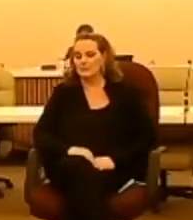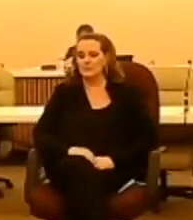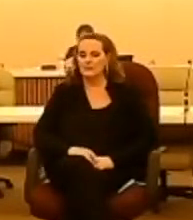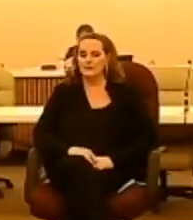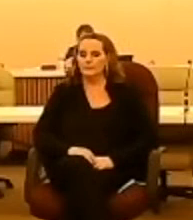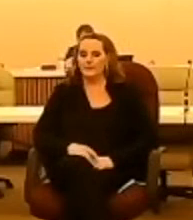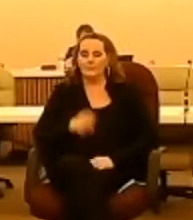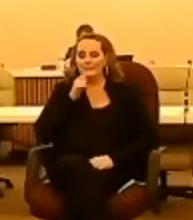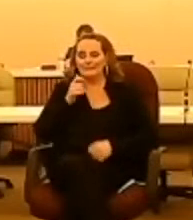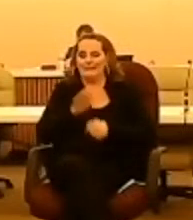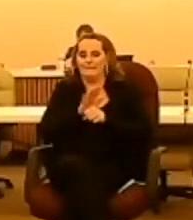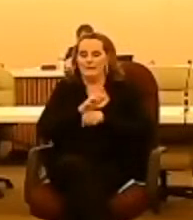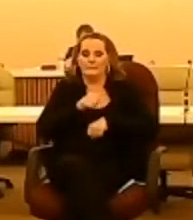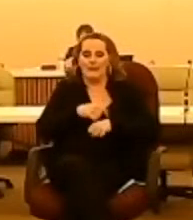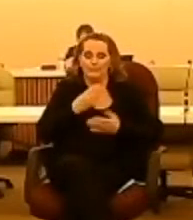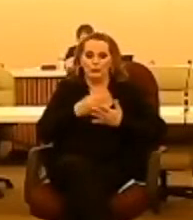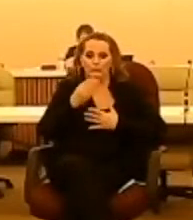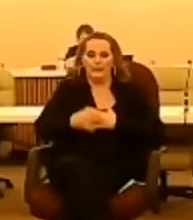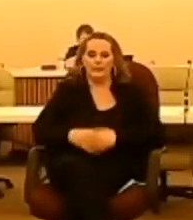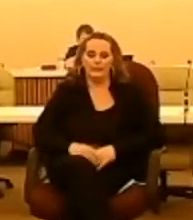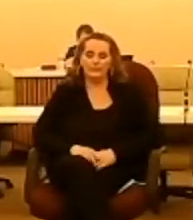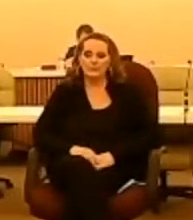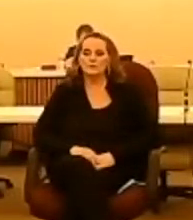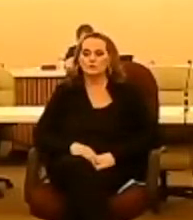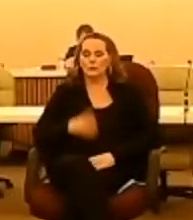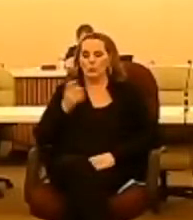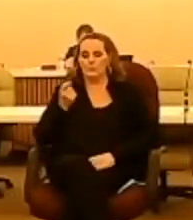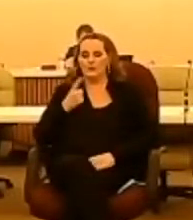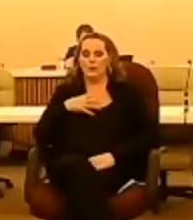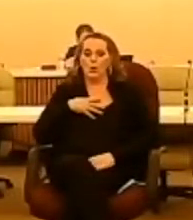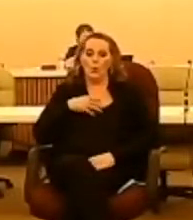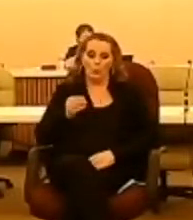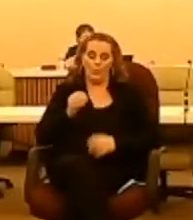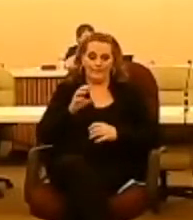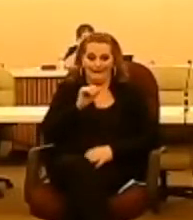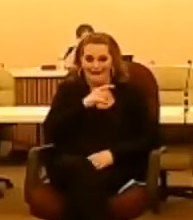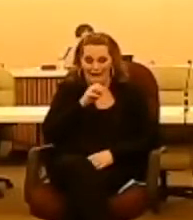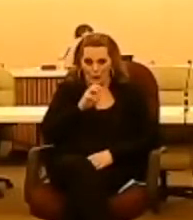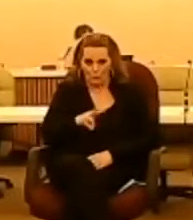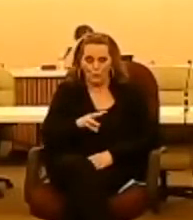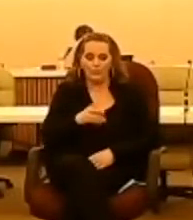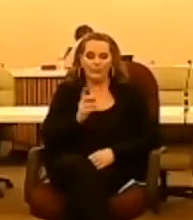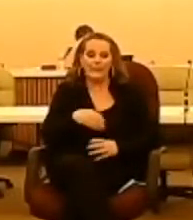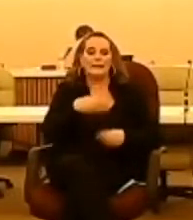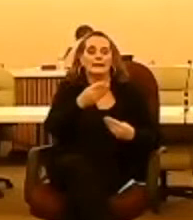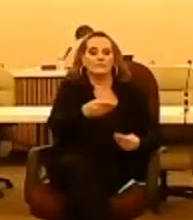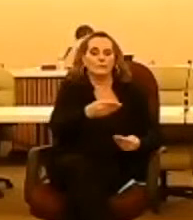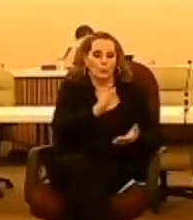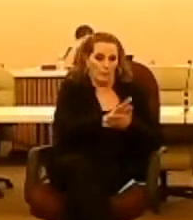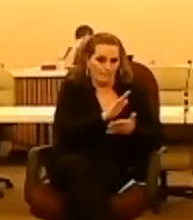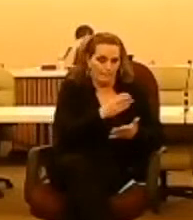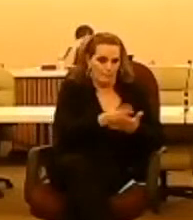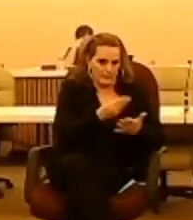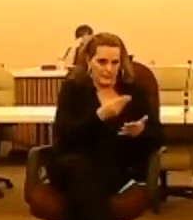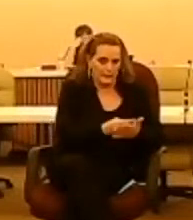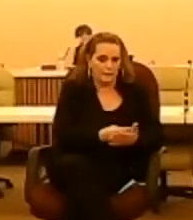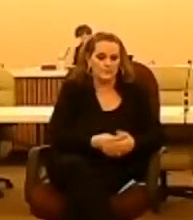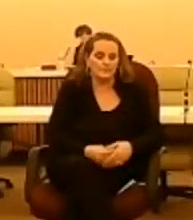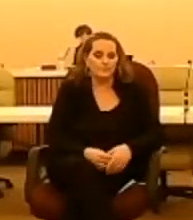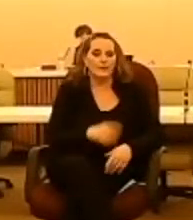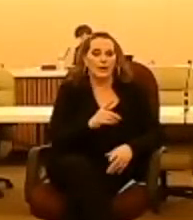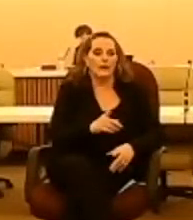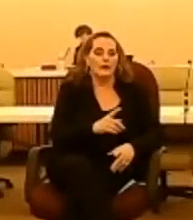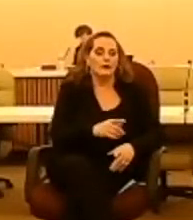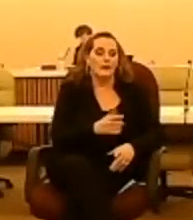to buy it. So White Arrow, they supply me with money to buy the building, and I'm going to pay him the money